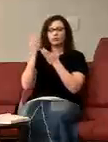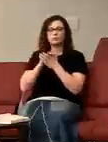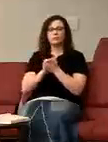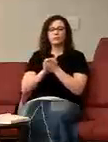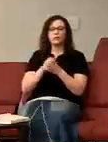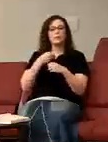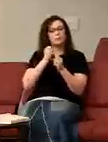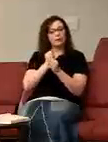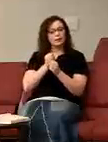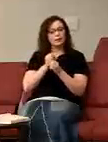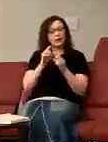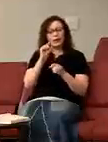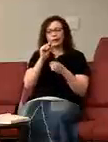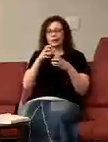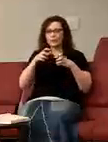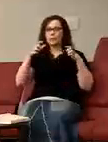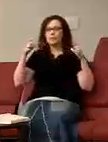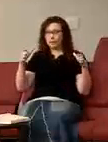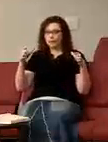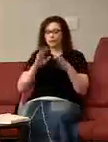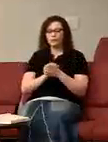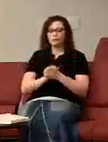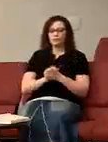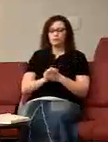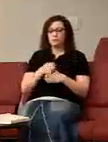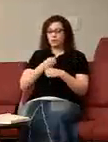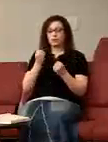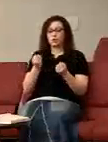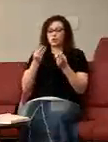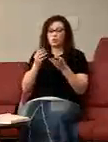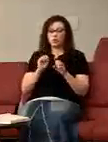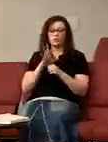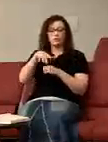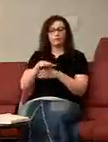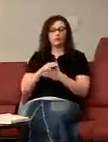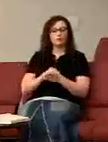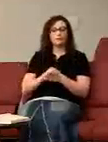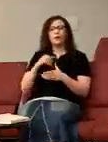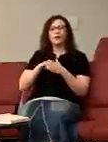They didn't trust him. Caused the flood, right? And so in our life, I believe it's the same thing.